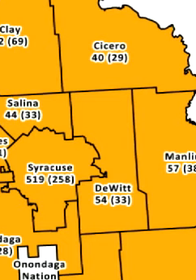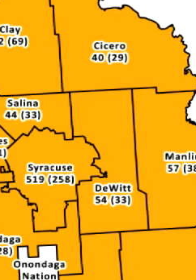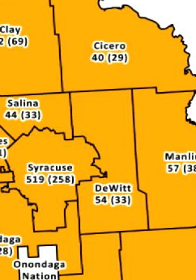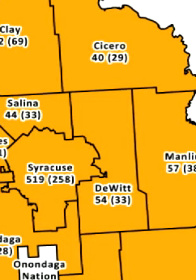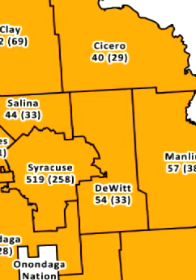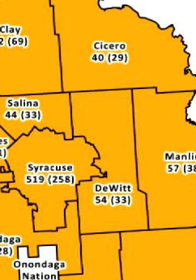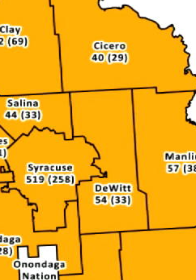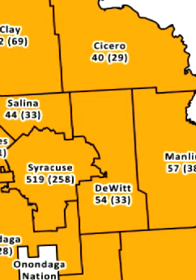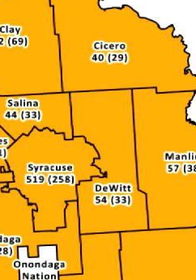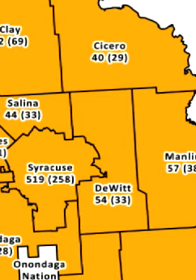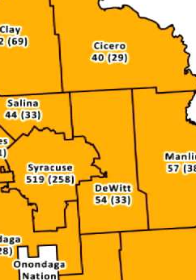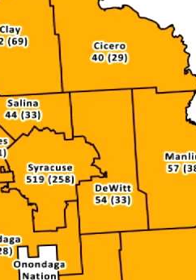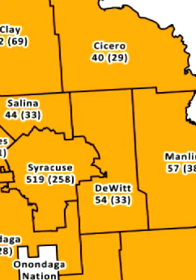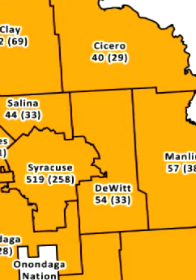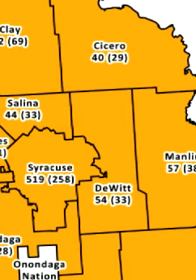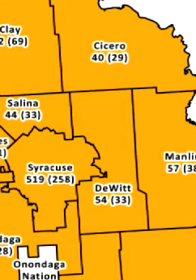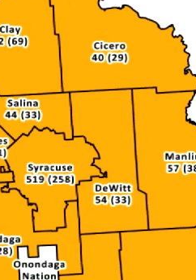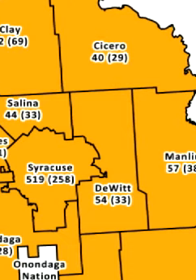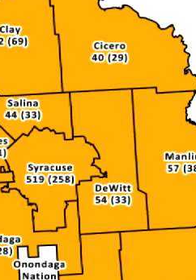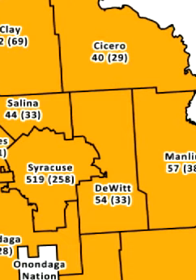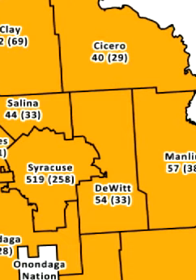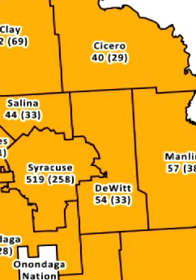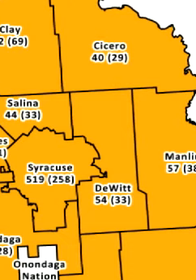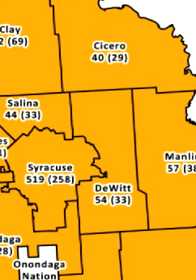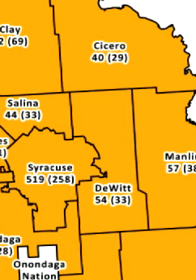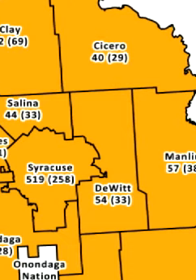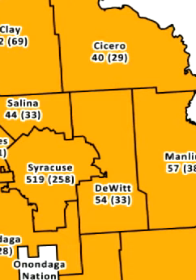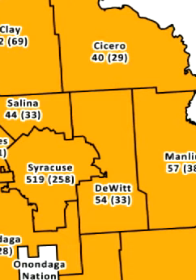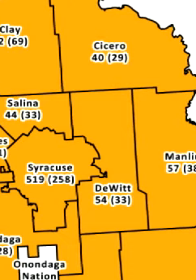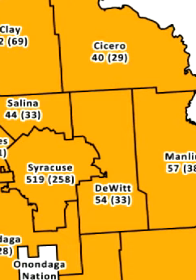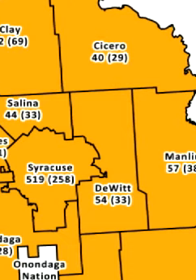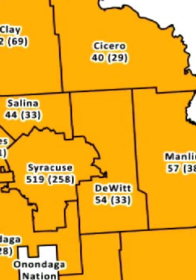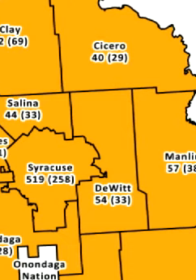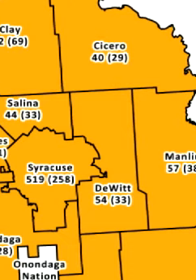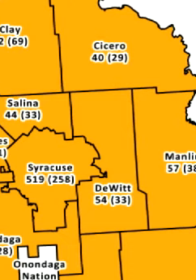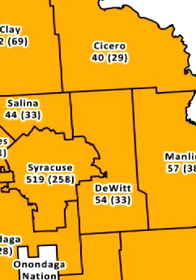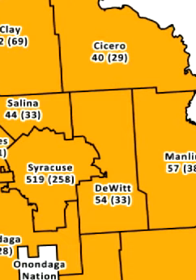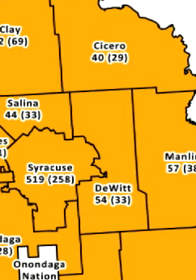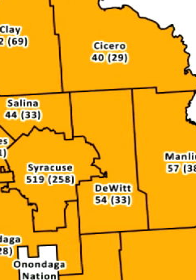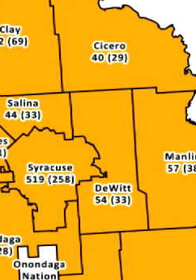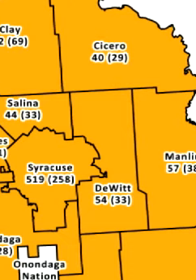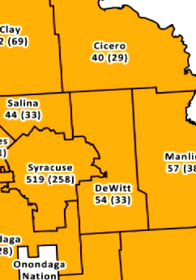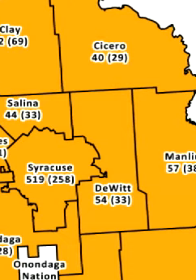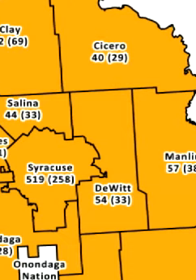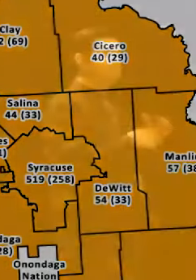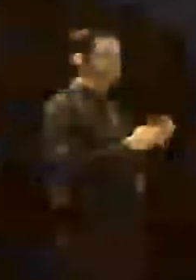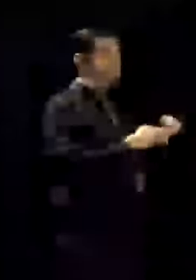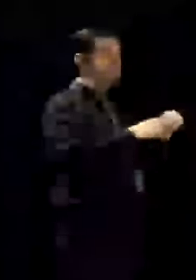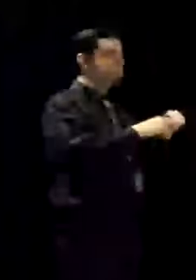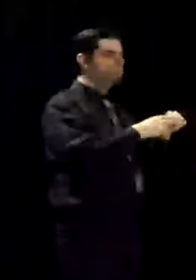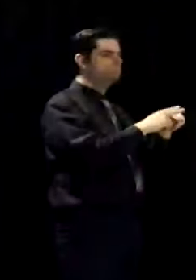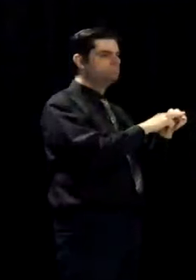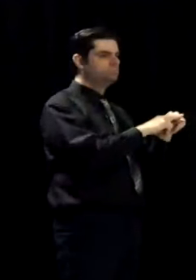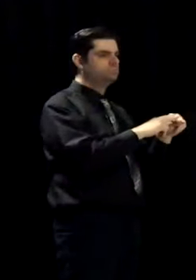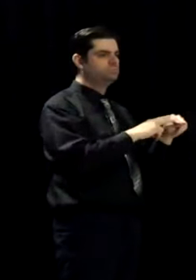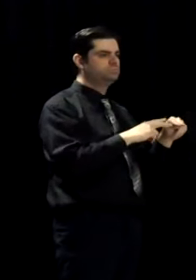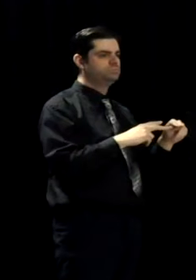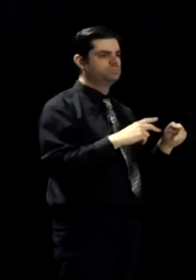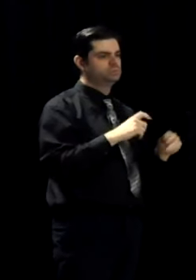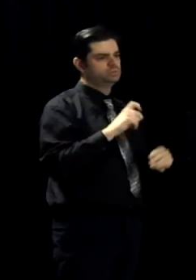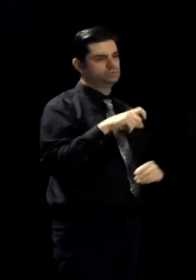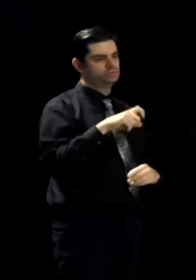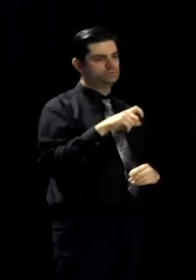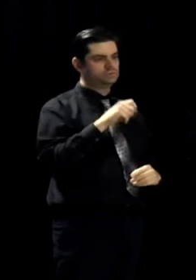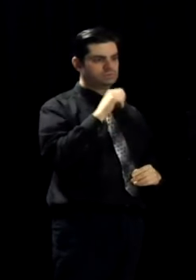there's probably been about 2 to 3 individuals that have gone to the hospital that really shouldn't have gone to the hospital. So